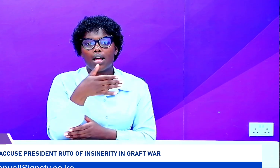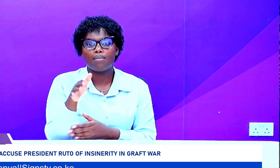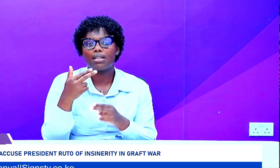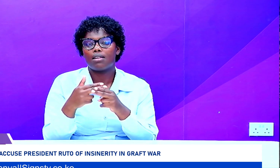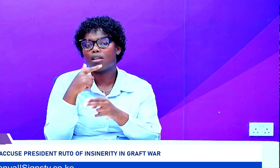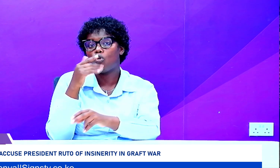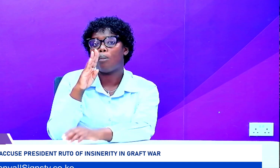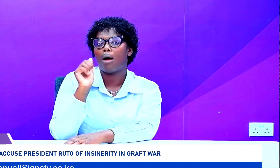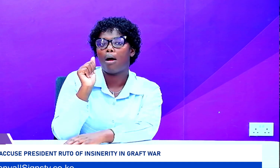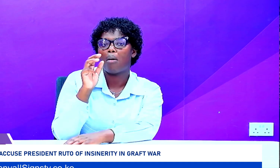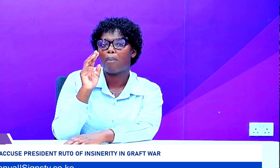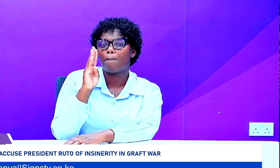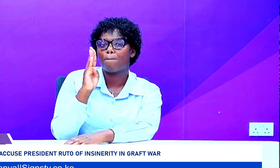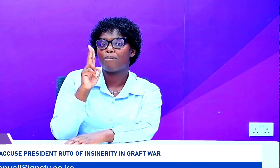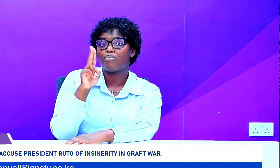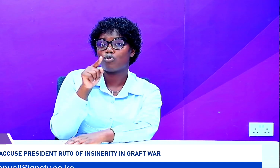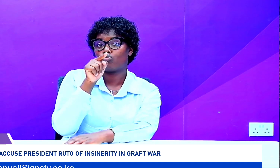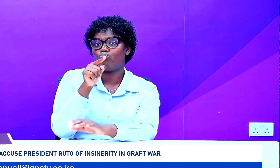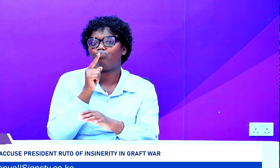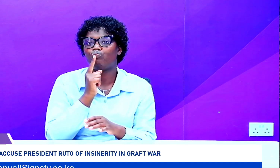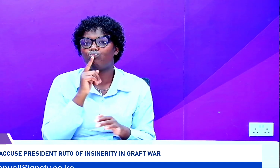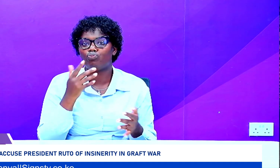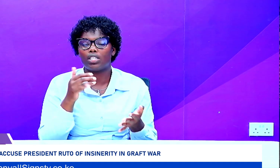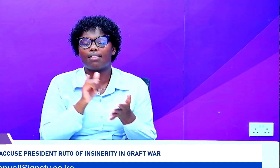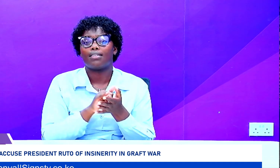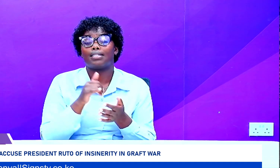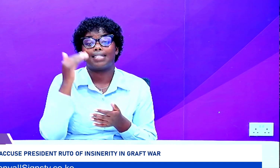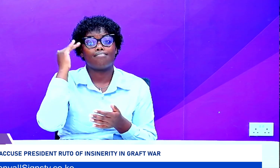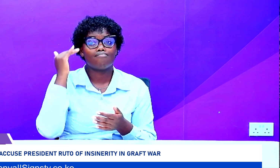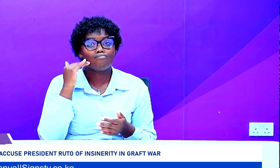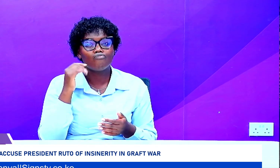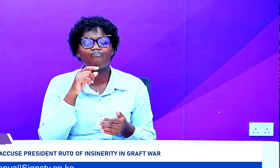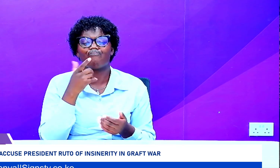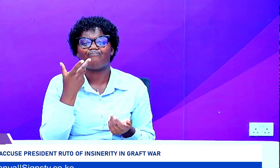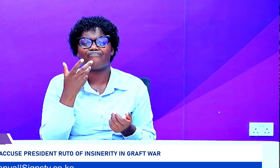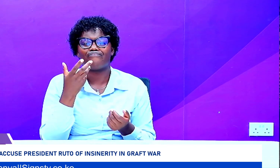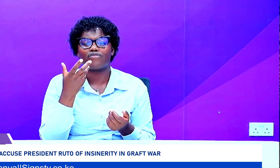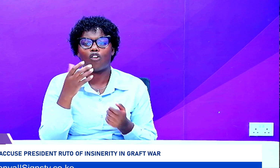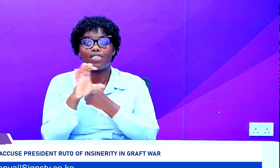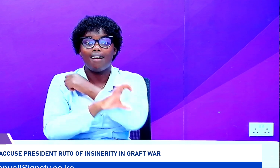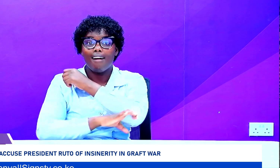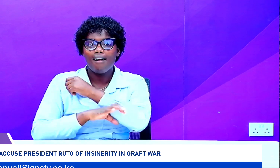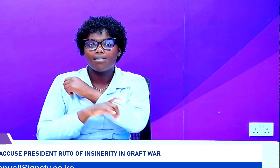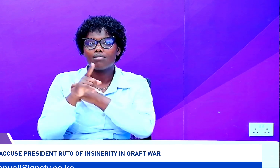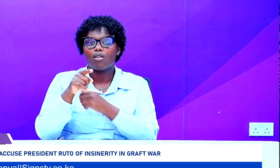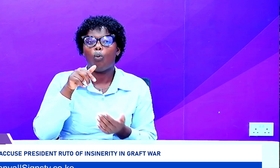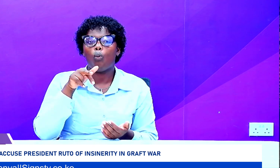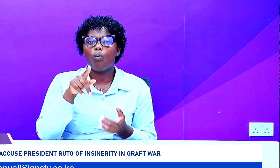The legislators, led by Nairobi Senator Edwin Sifuna and Embakasi East Member of Parliament